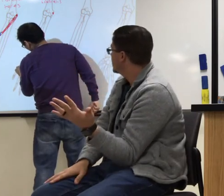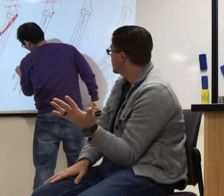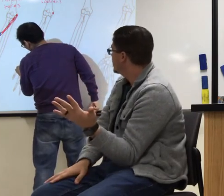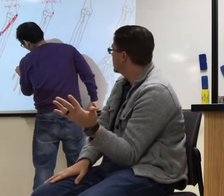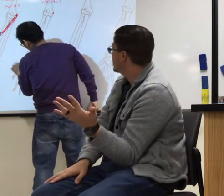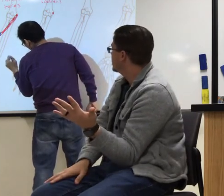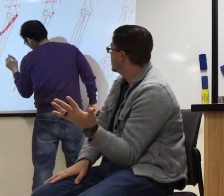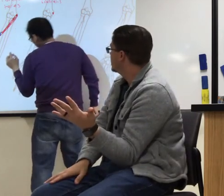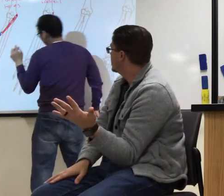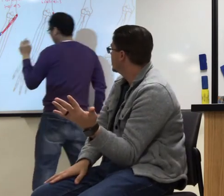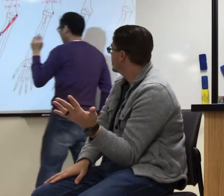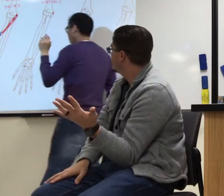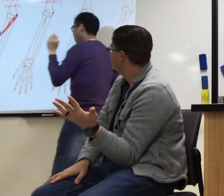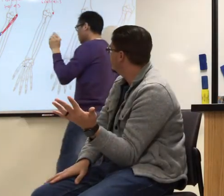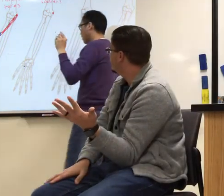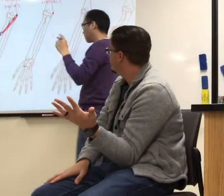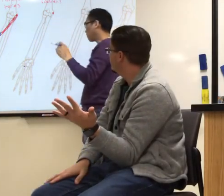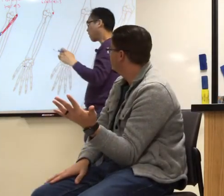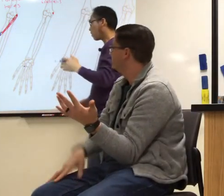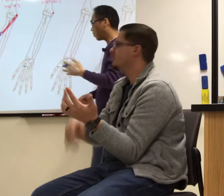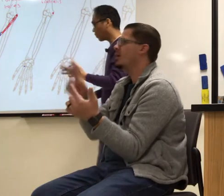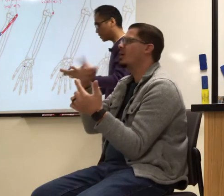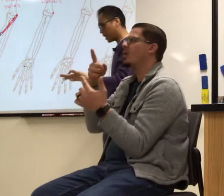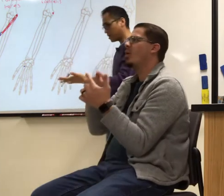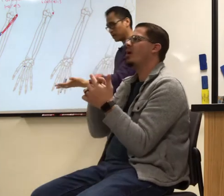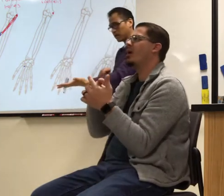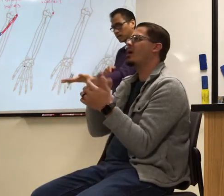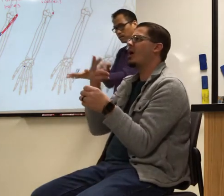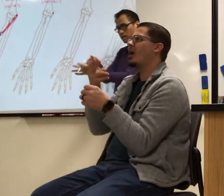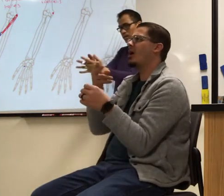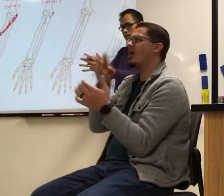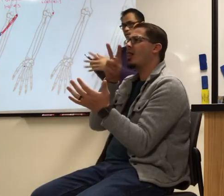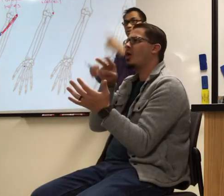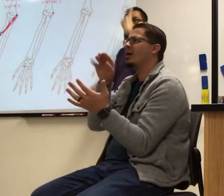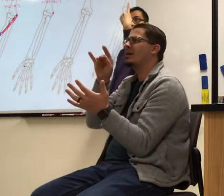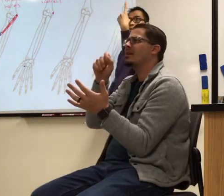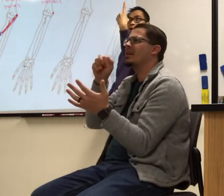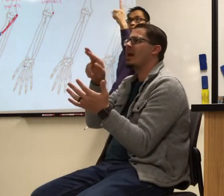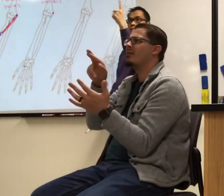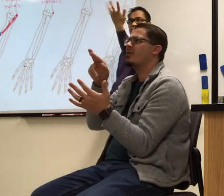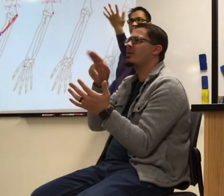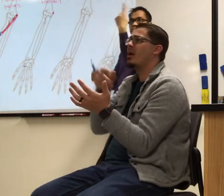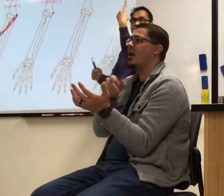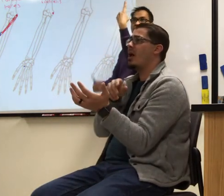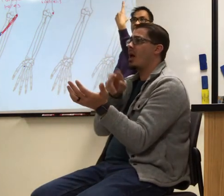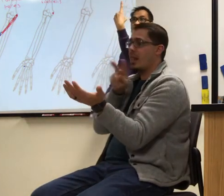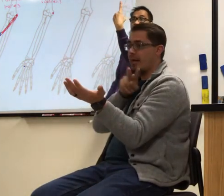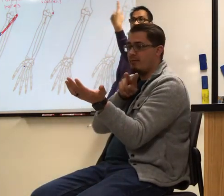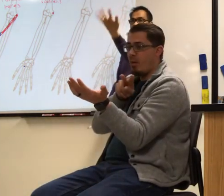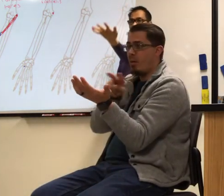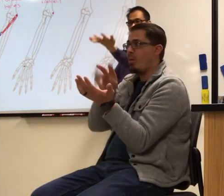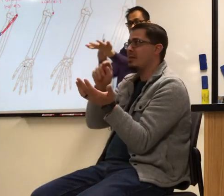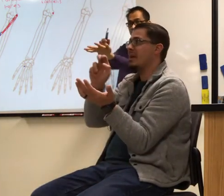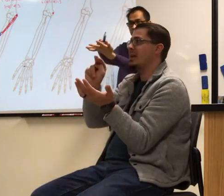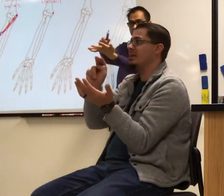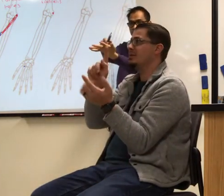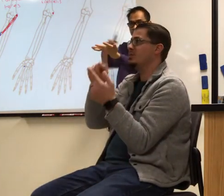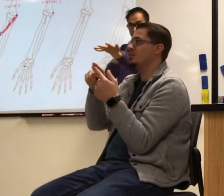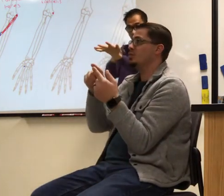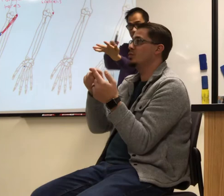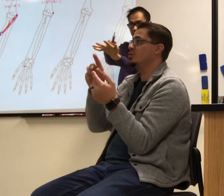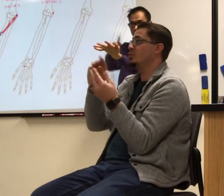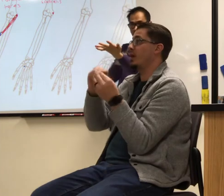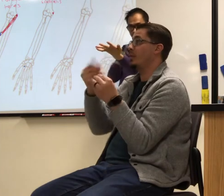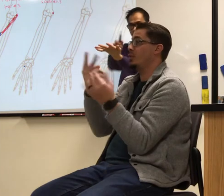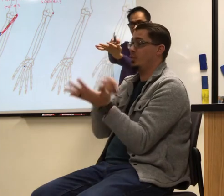When I work with cadavers, I always try to follow the tendon to number one, right? Number two, fissure number two.